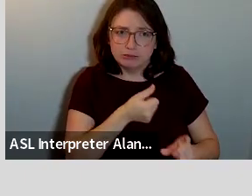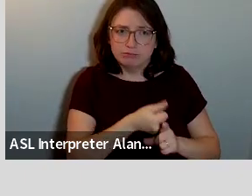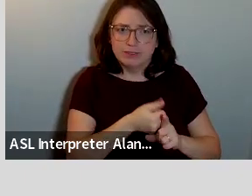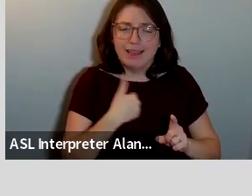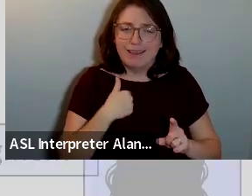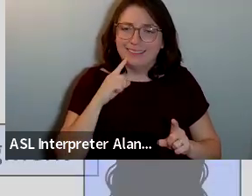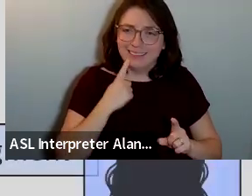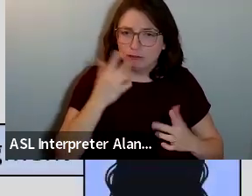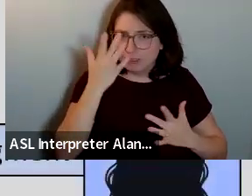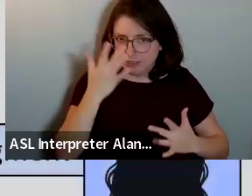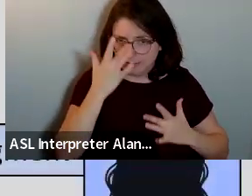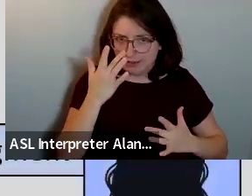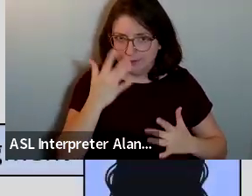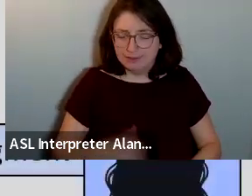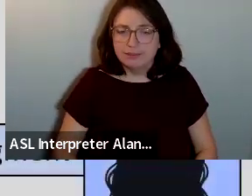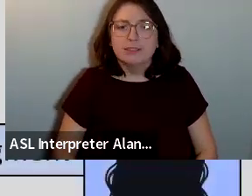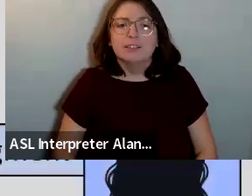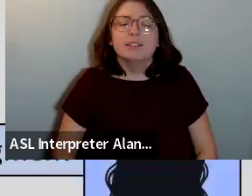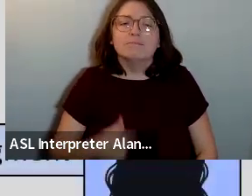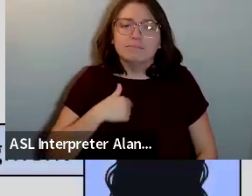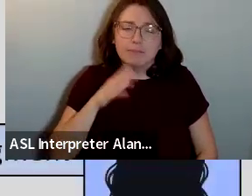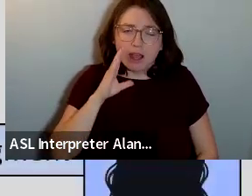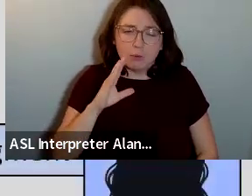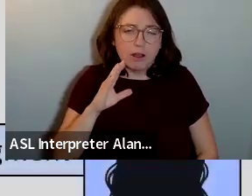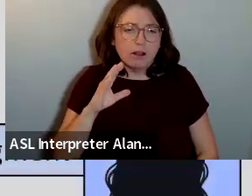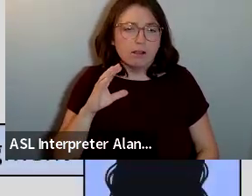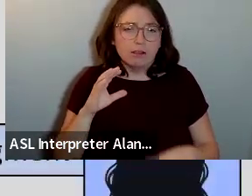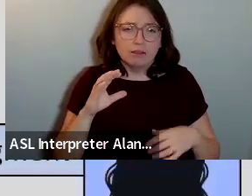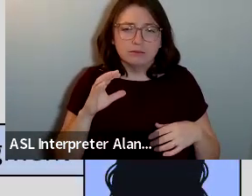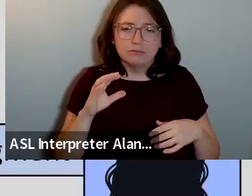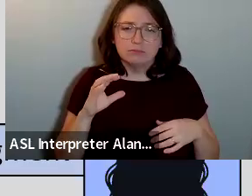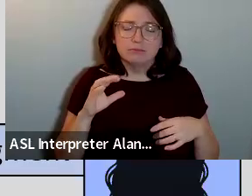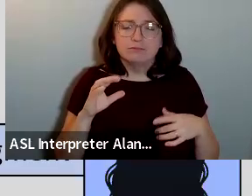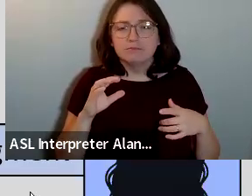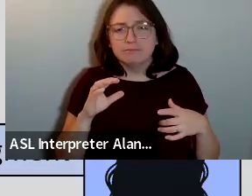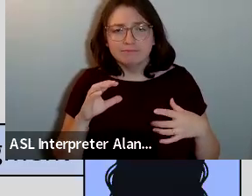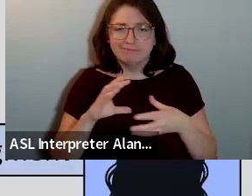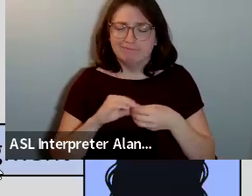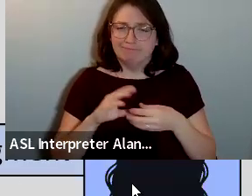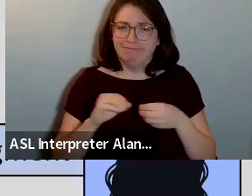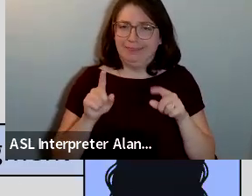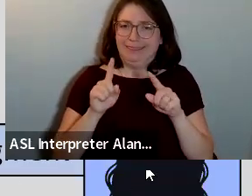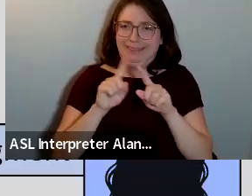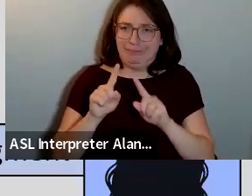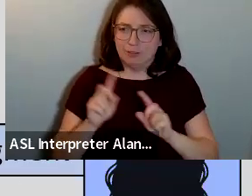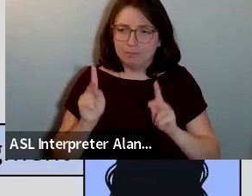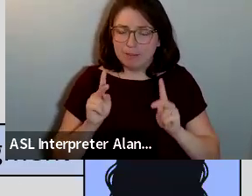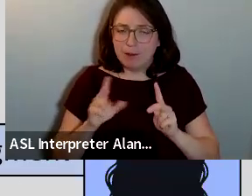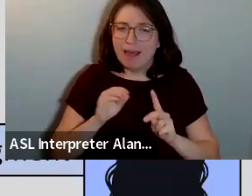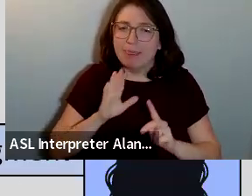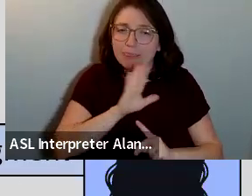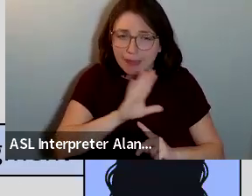illness. And I'm going to introduce you to a number of people and their stories, some